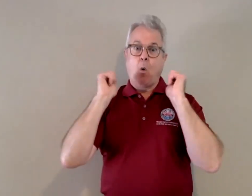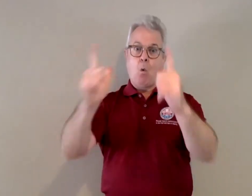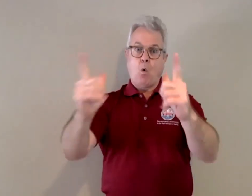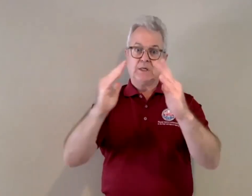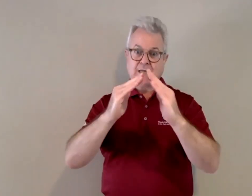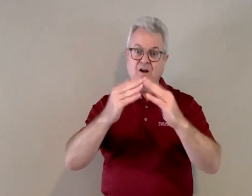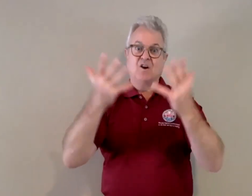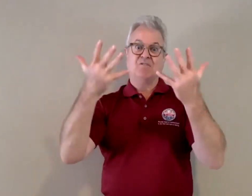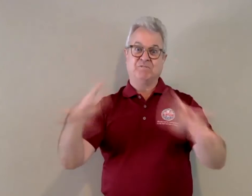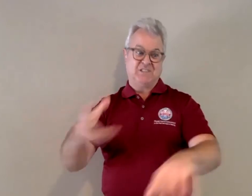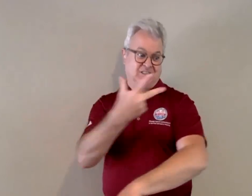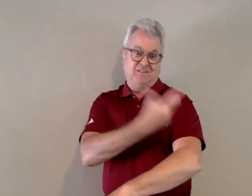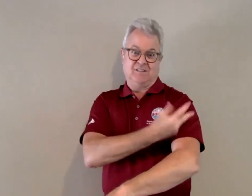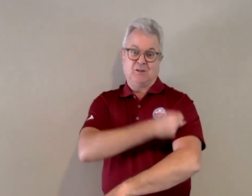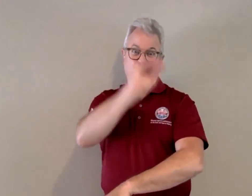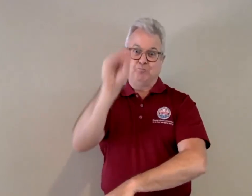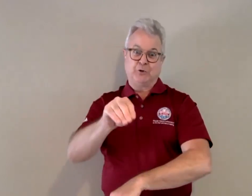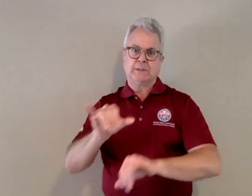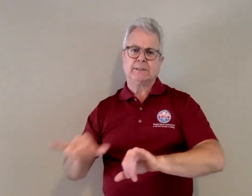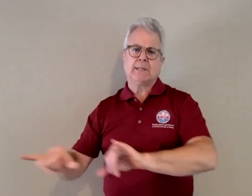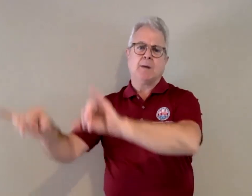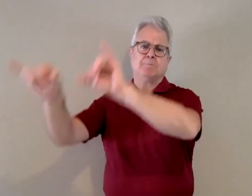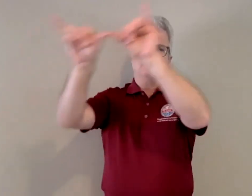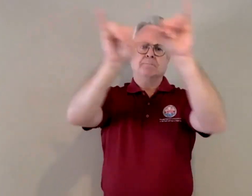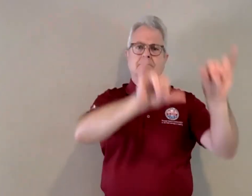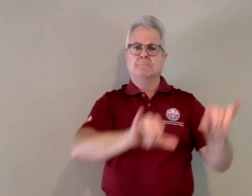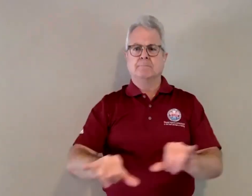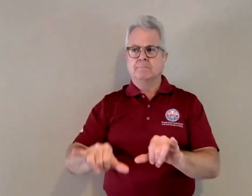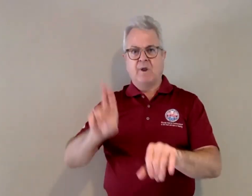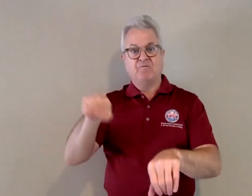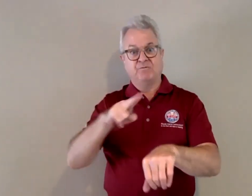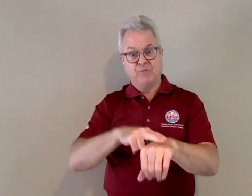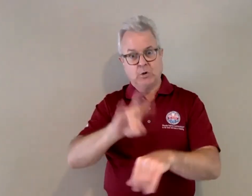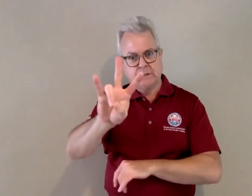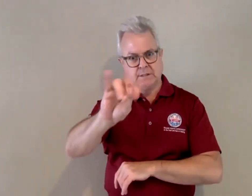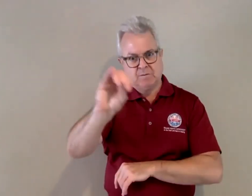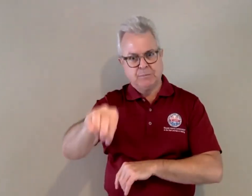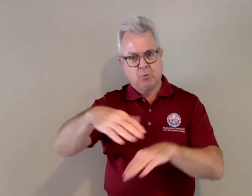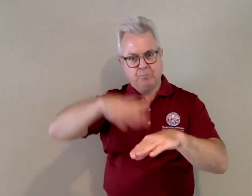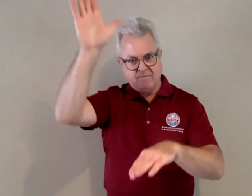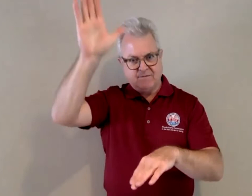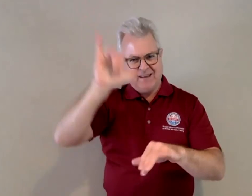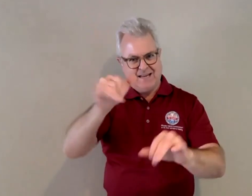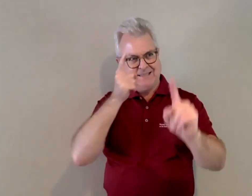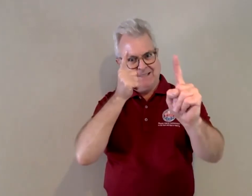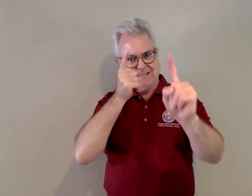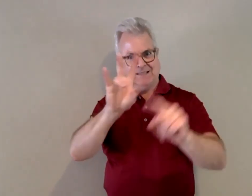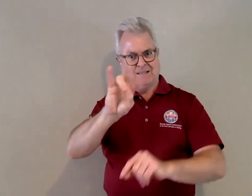Health and look, but they are asking towns to please get vaccinated. We've asked